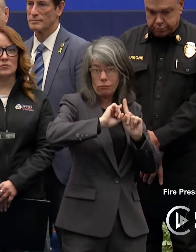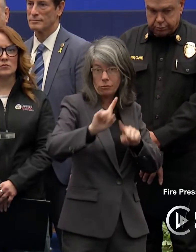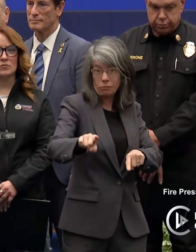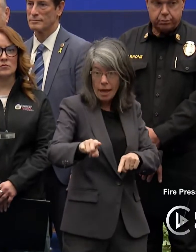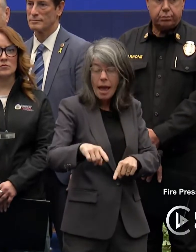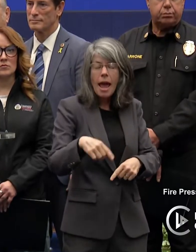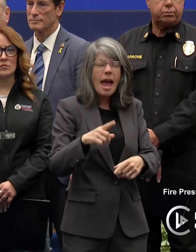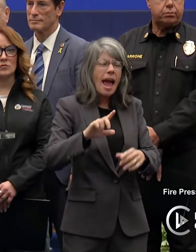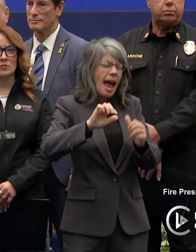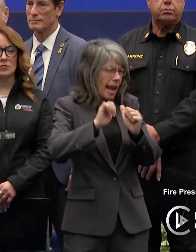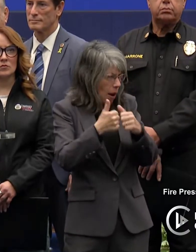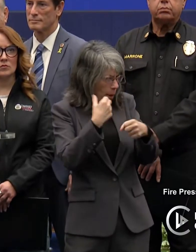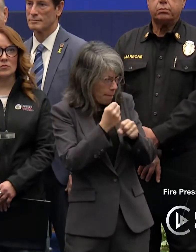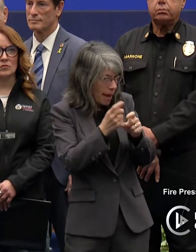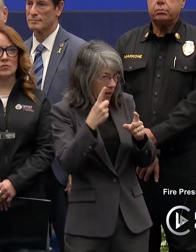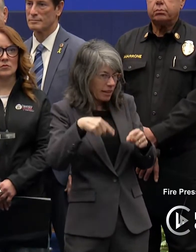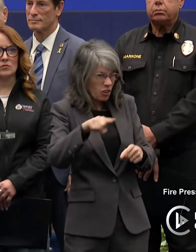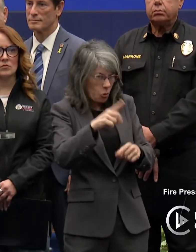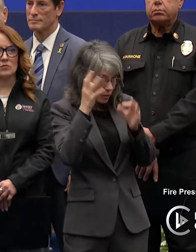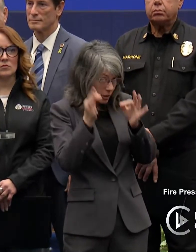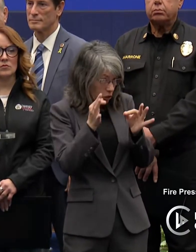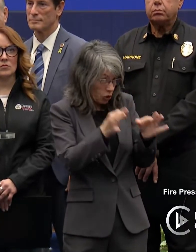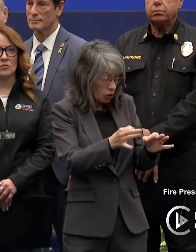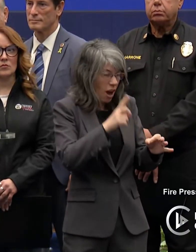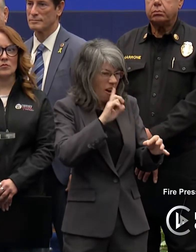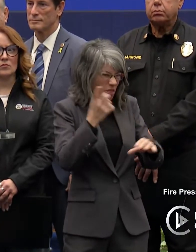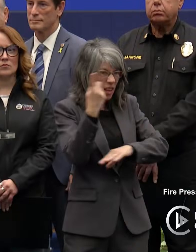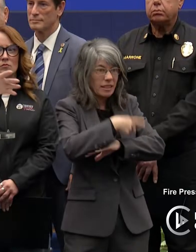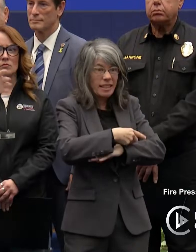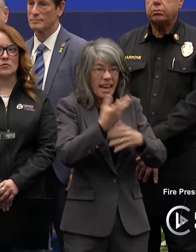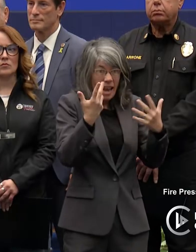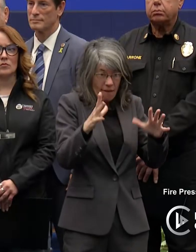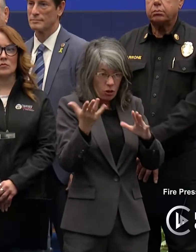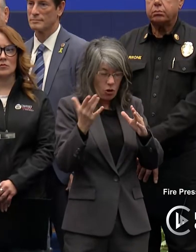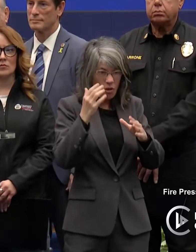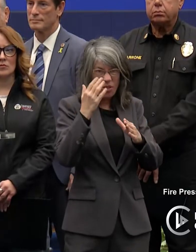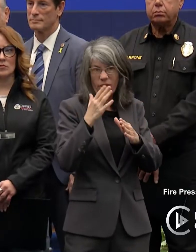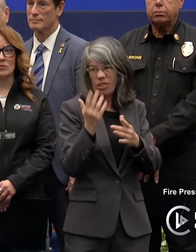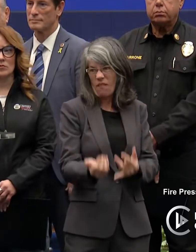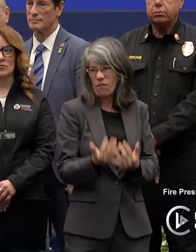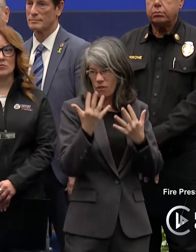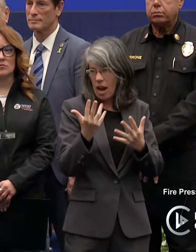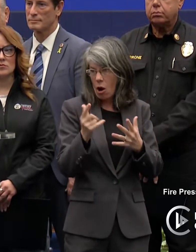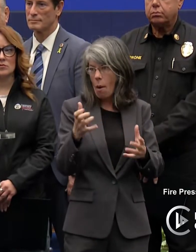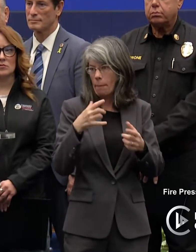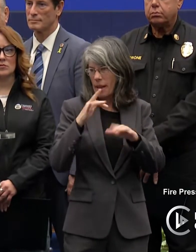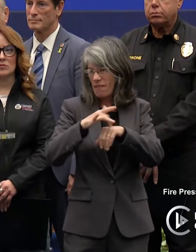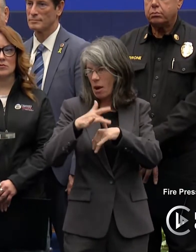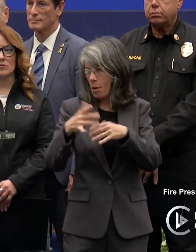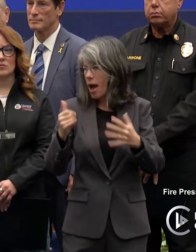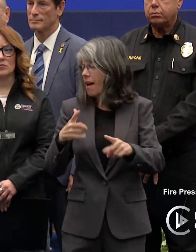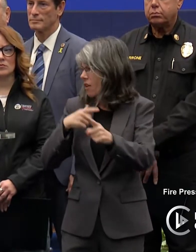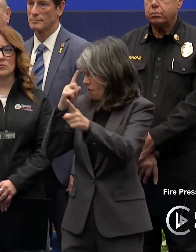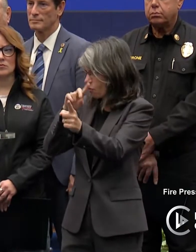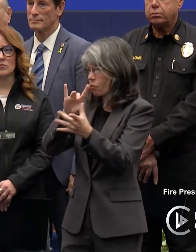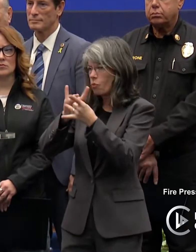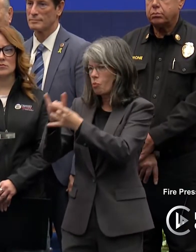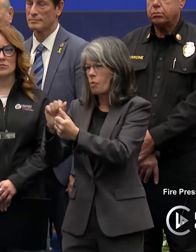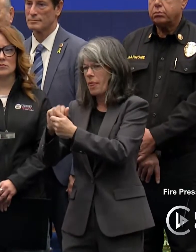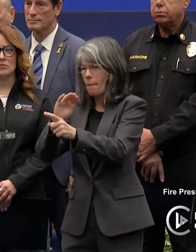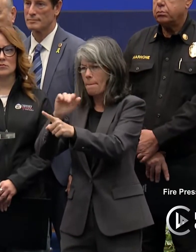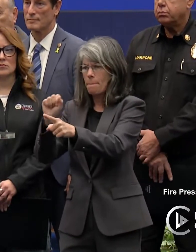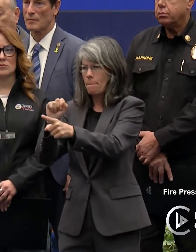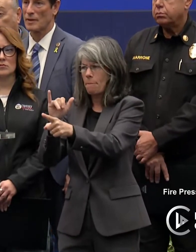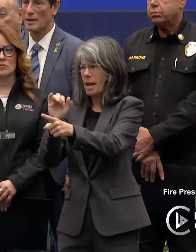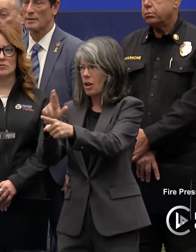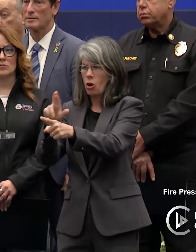the decisions that we made on that day and then following the fire. I'll be available right after, okay? And we're going to have... Mayor Bass, because as mayor of